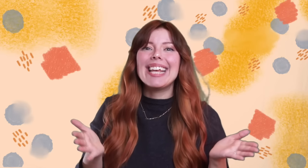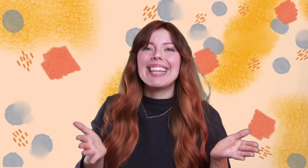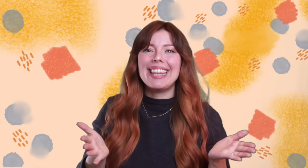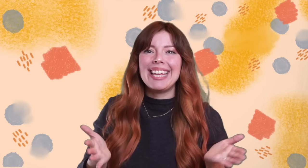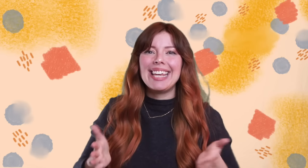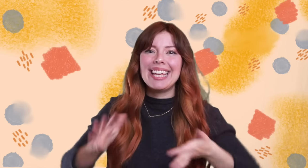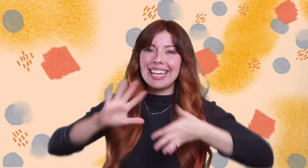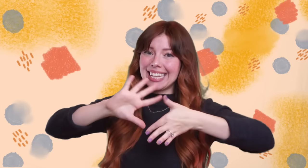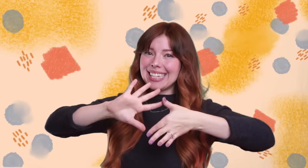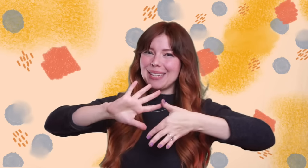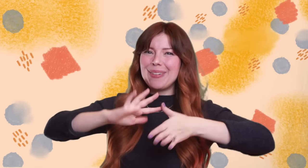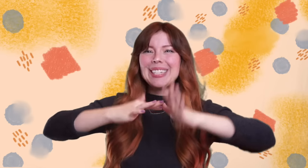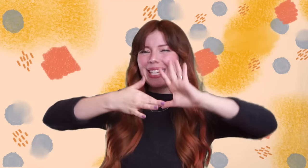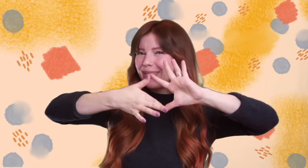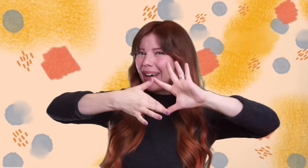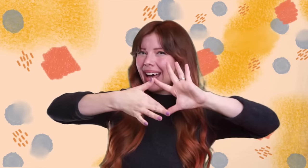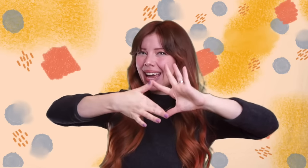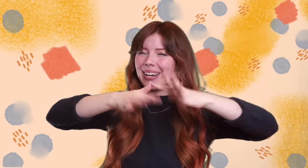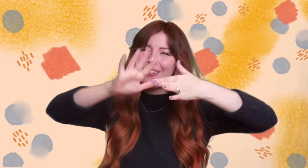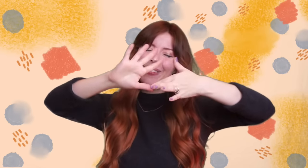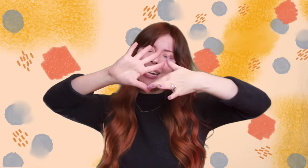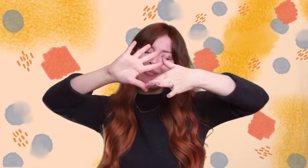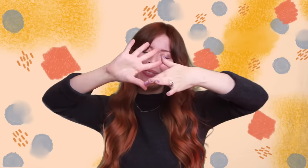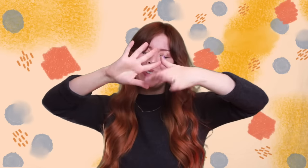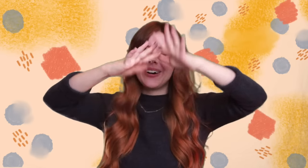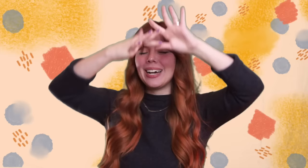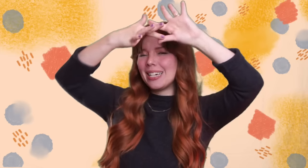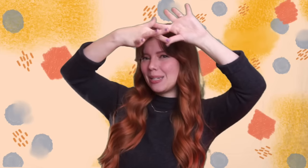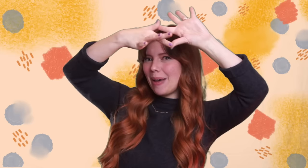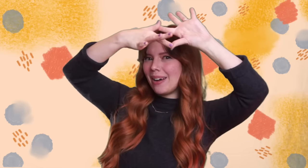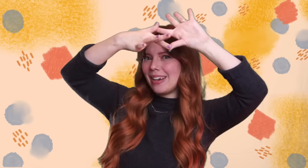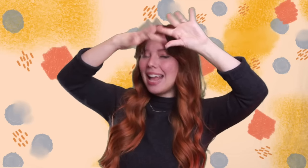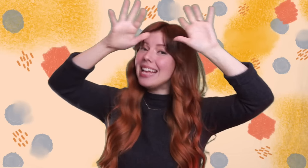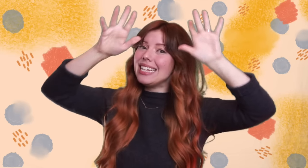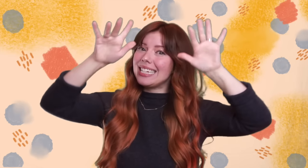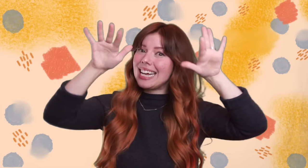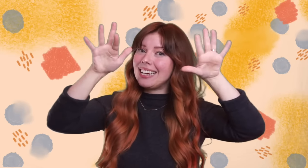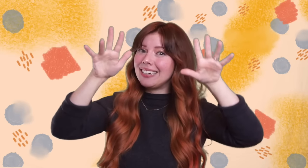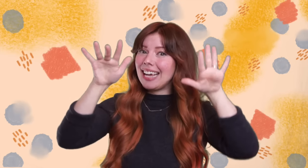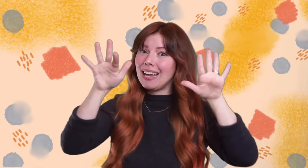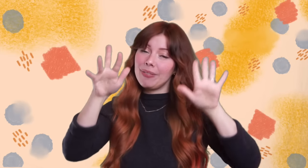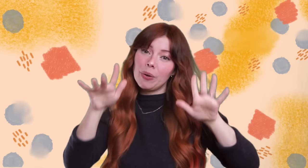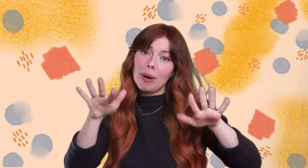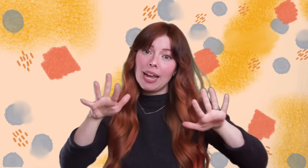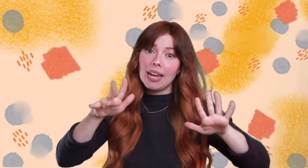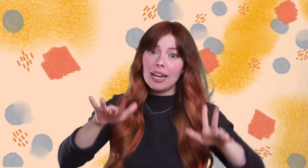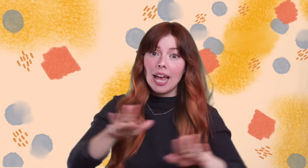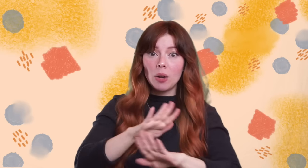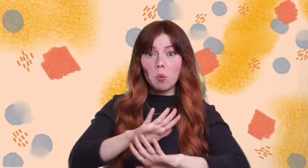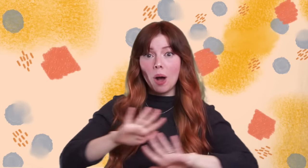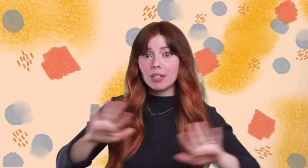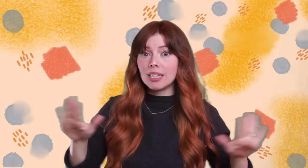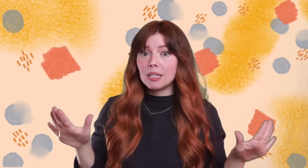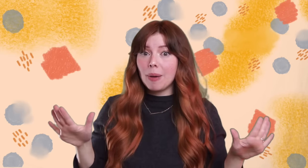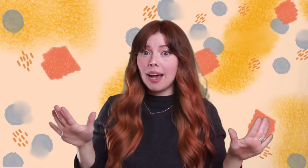The Itsy Bitsy Spider went up the water spout. Down came the rain and washed the spider